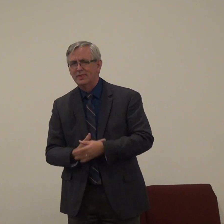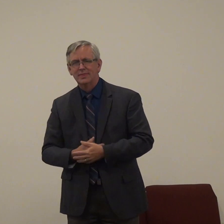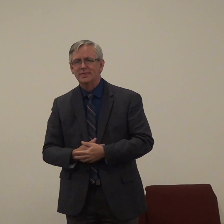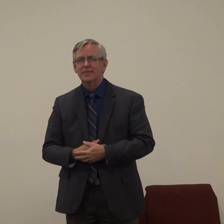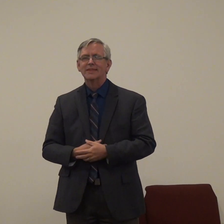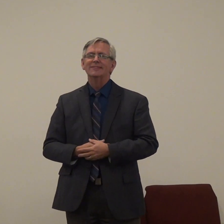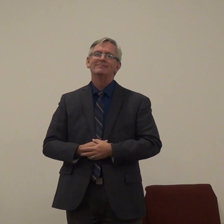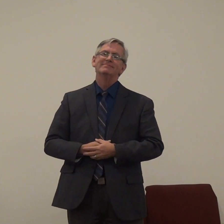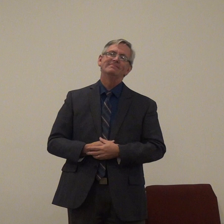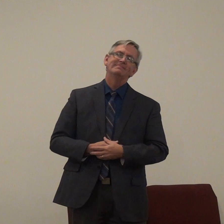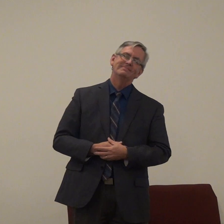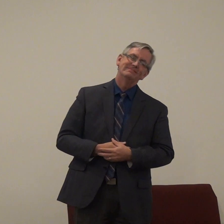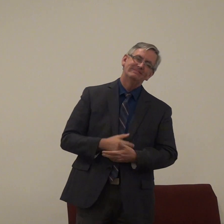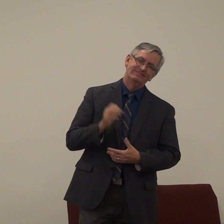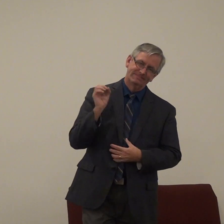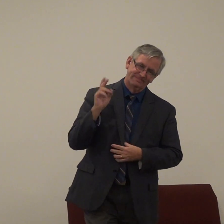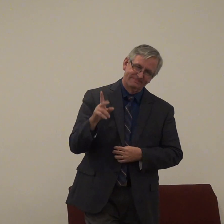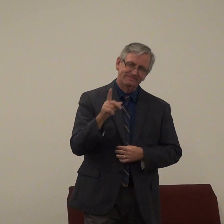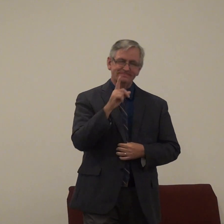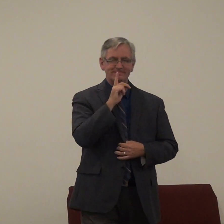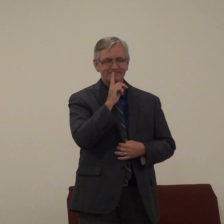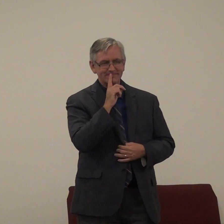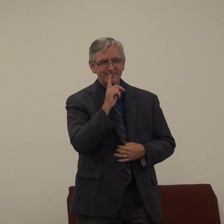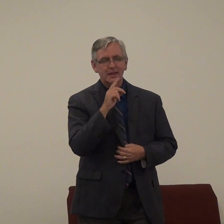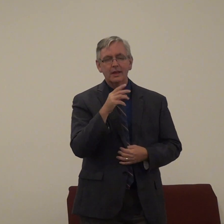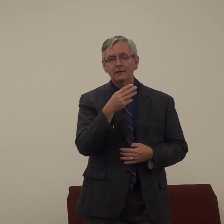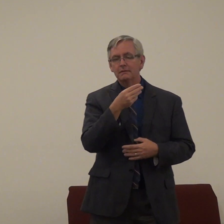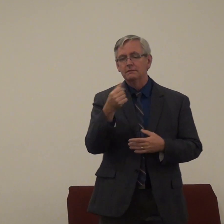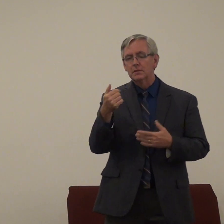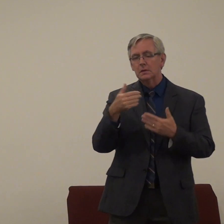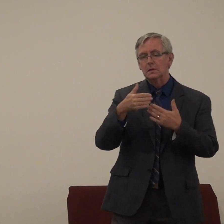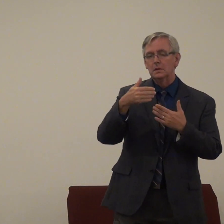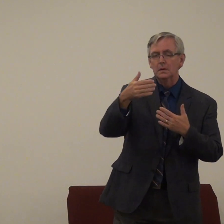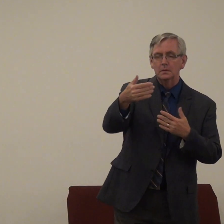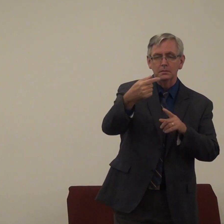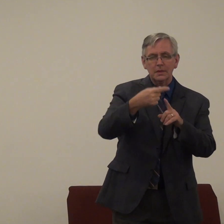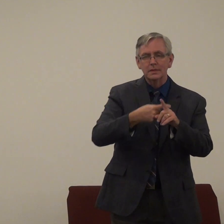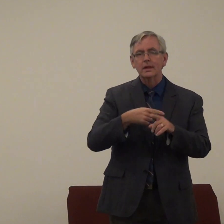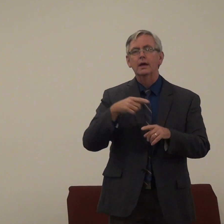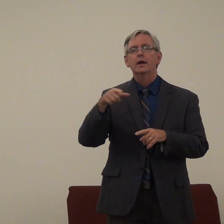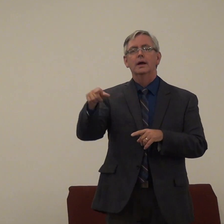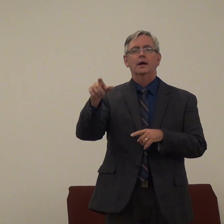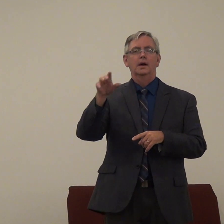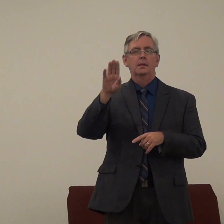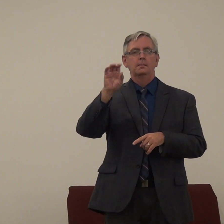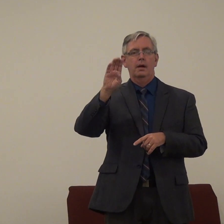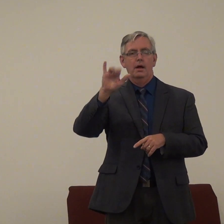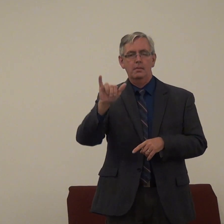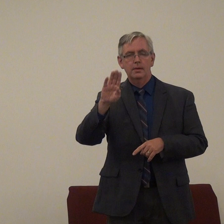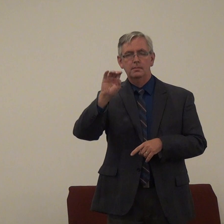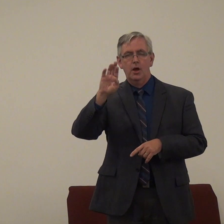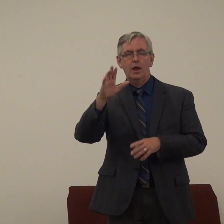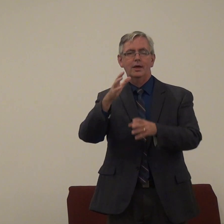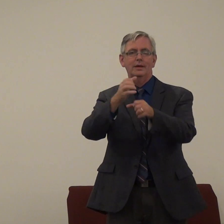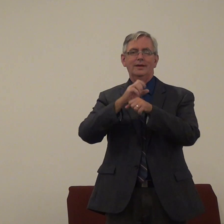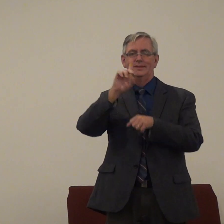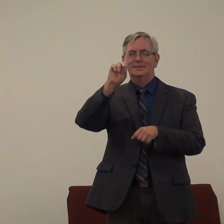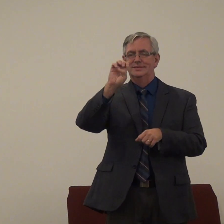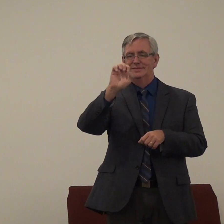You can't be gone for 3 months. So I wasn't able to go. Not too long after that, Bobby Bonner got